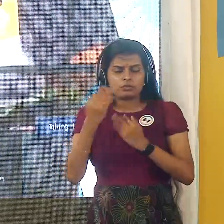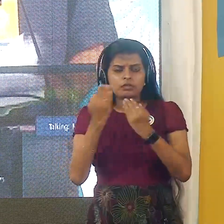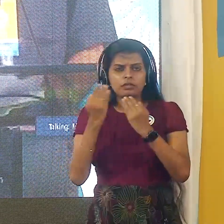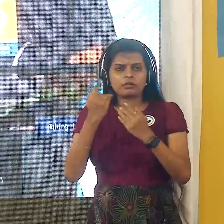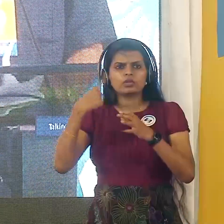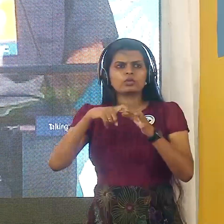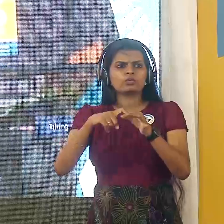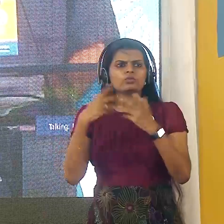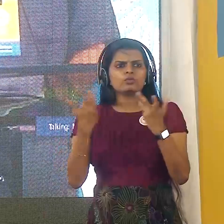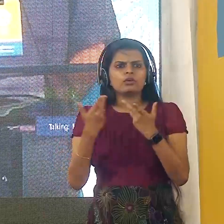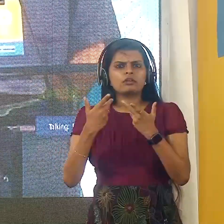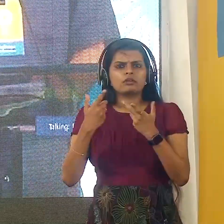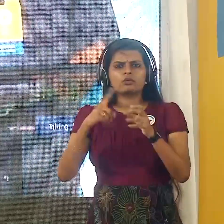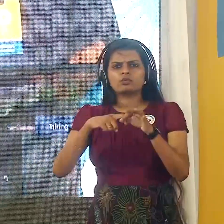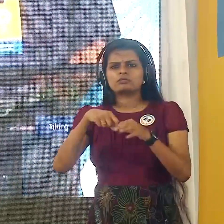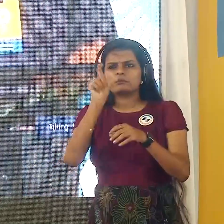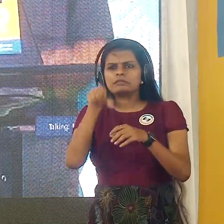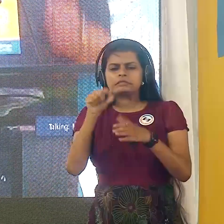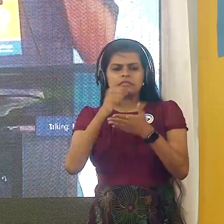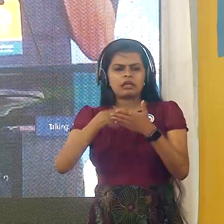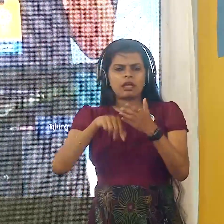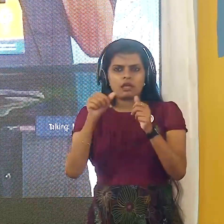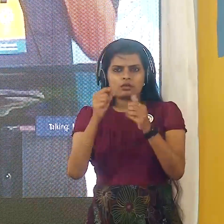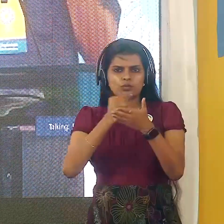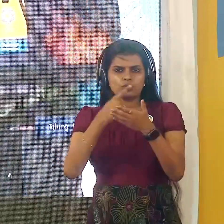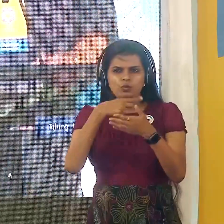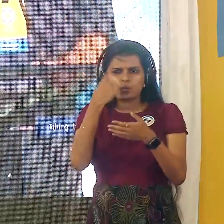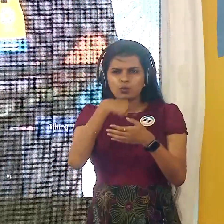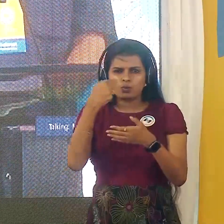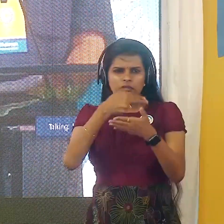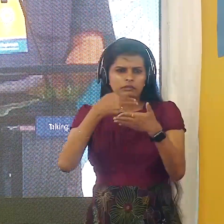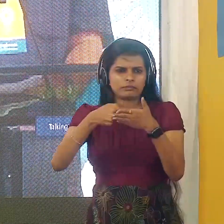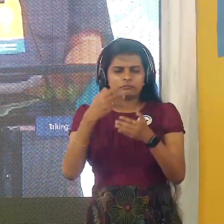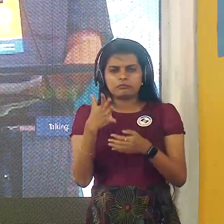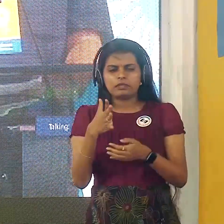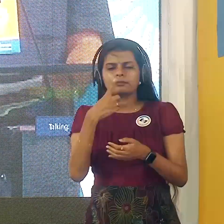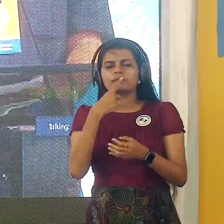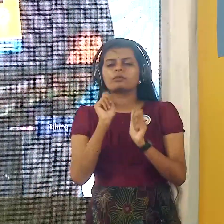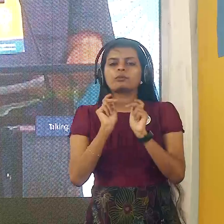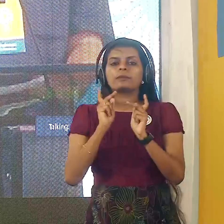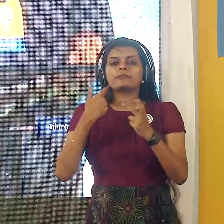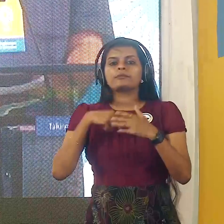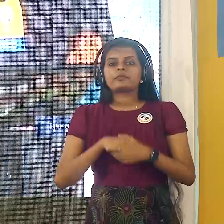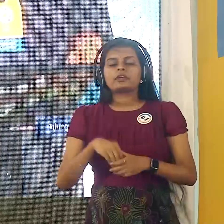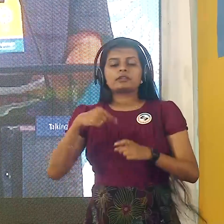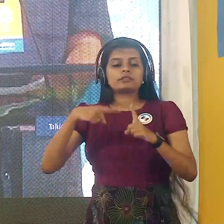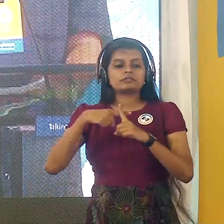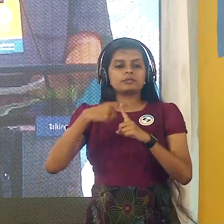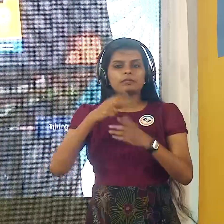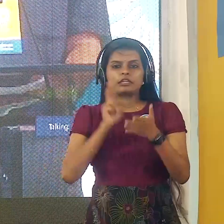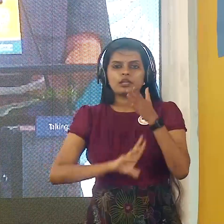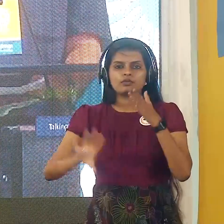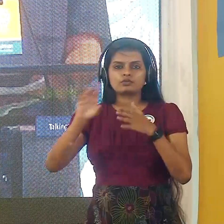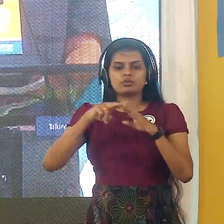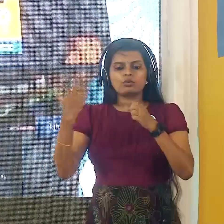who has not given her name, says that she or he thinks that it's because of the organic farming